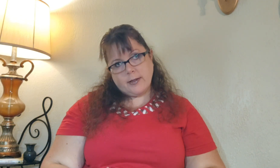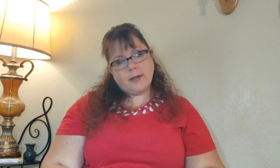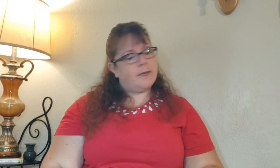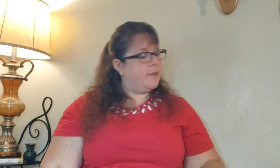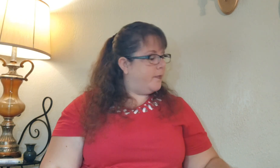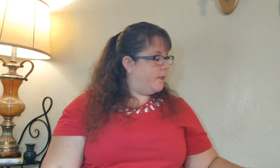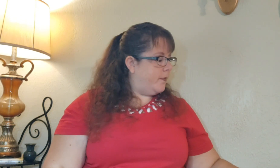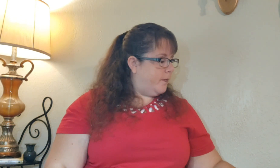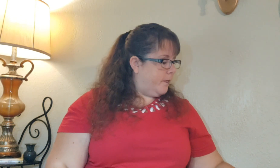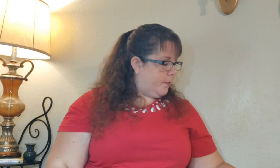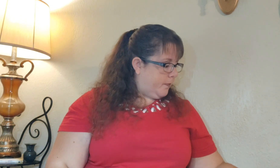depressed.